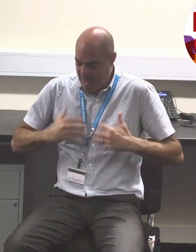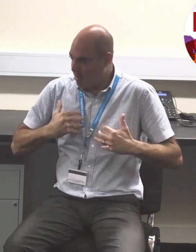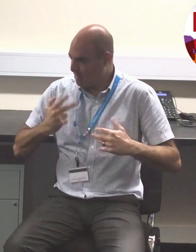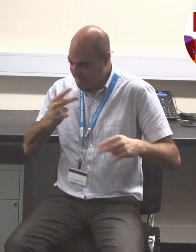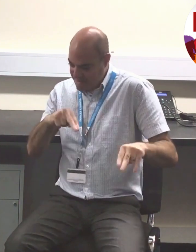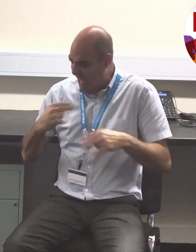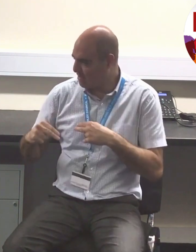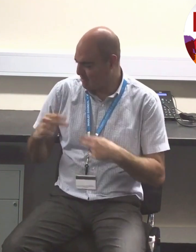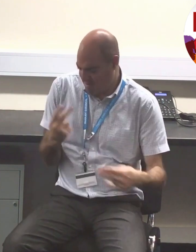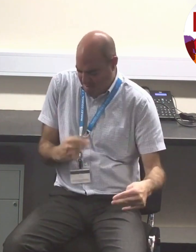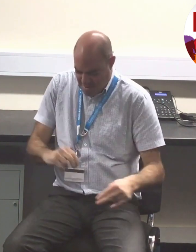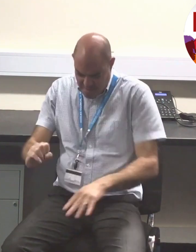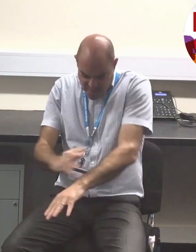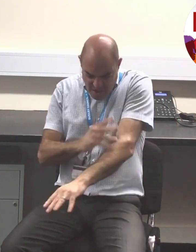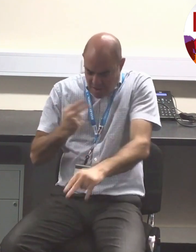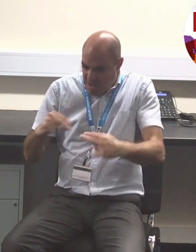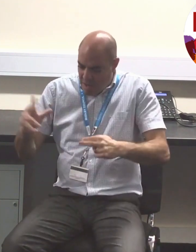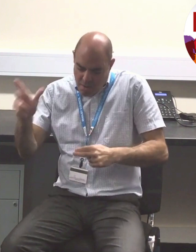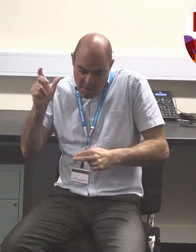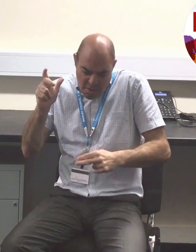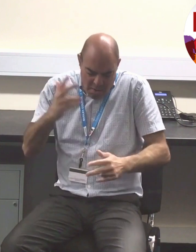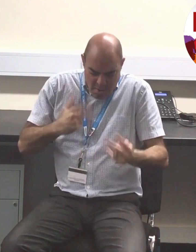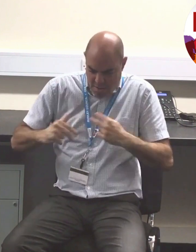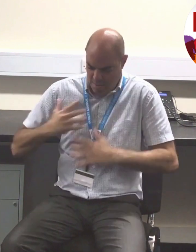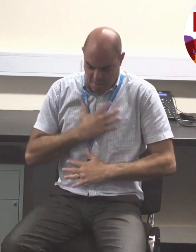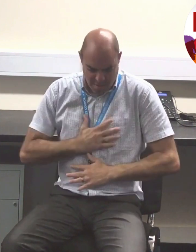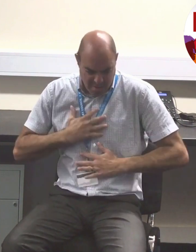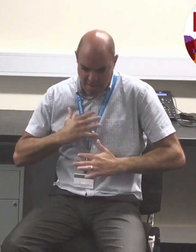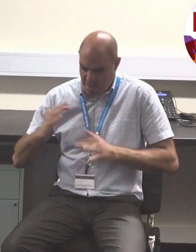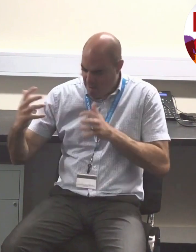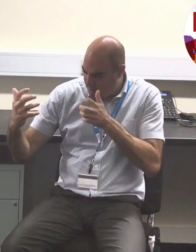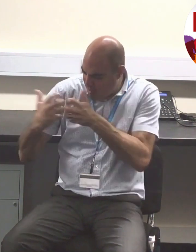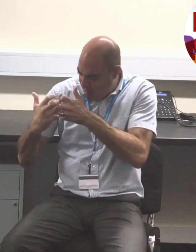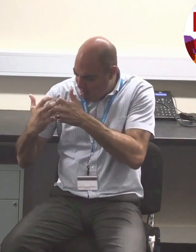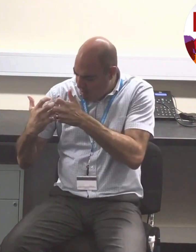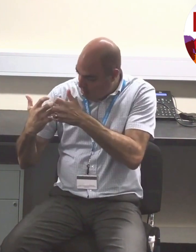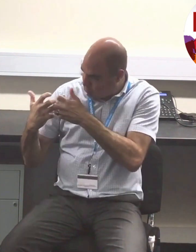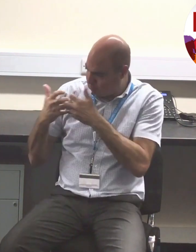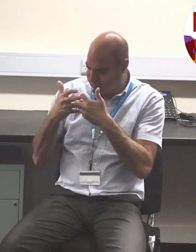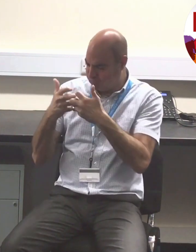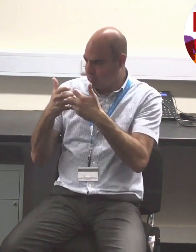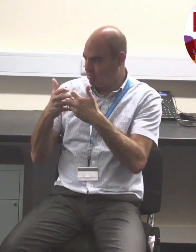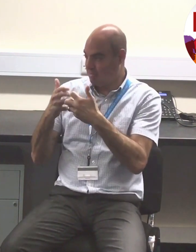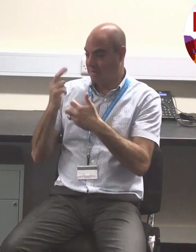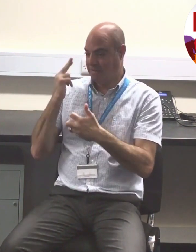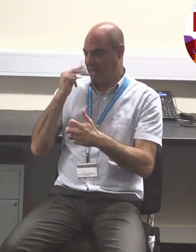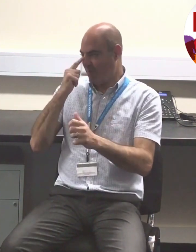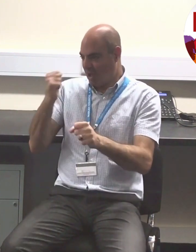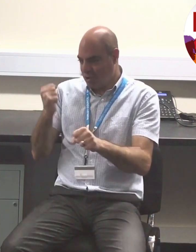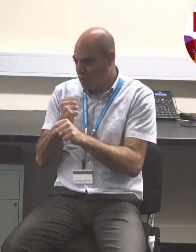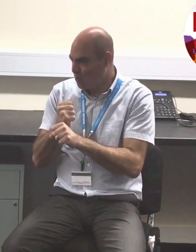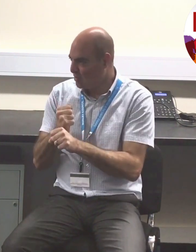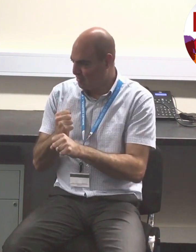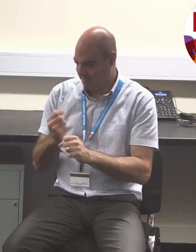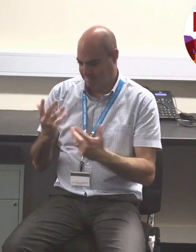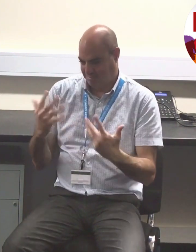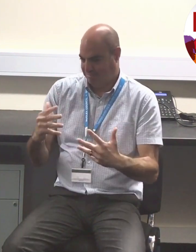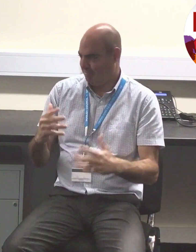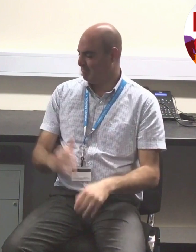those things. You can feel it, you can dance to it, you can hear it possibly with aids. It all connects. We